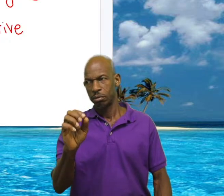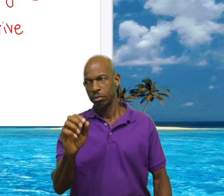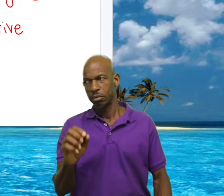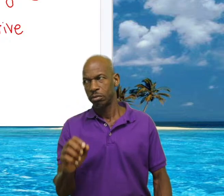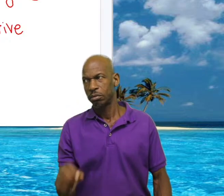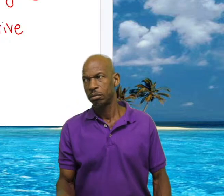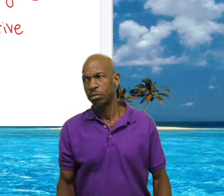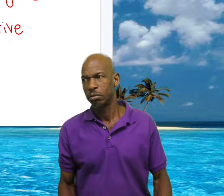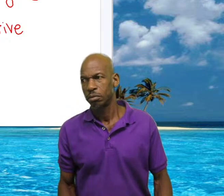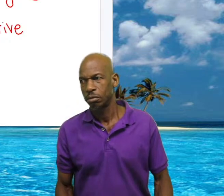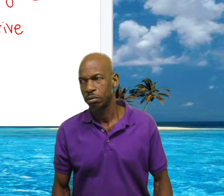Operate.